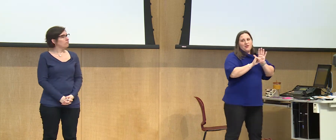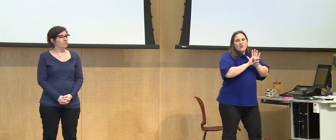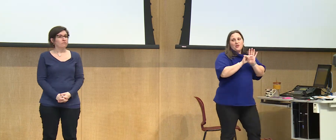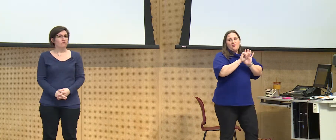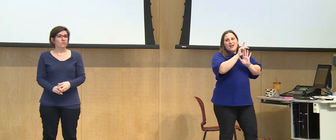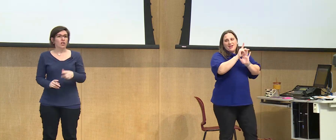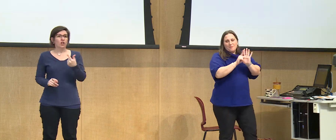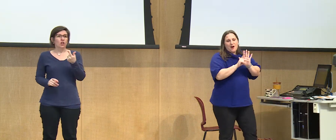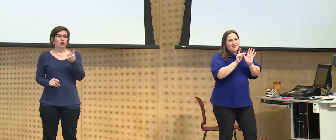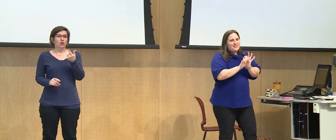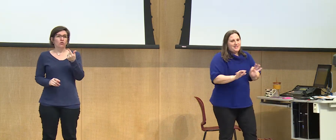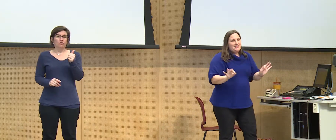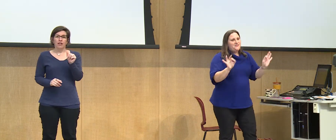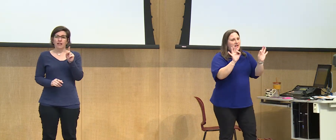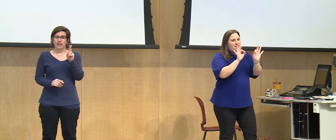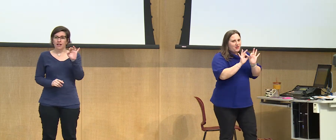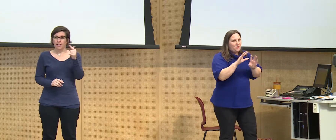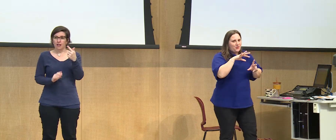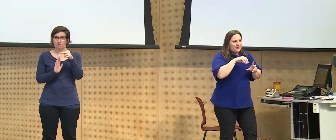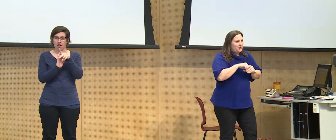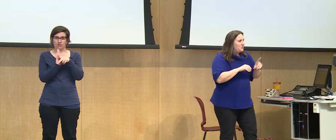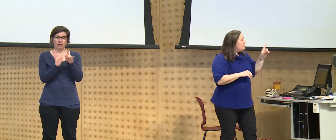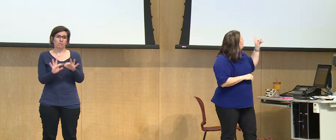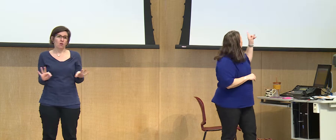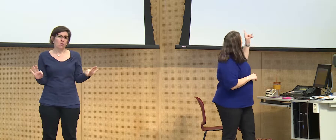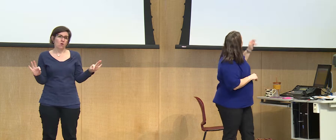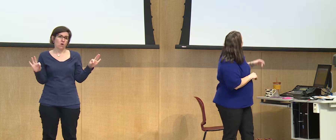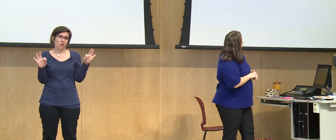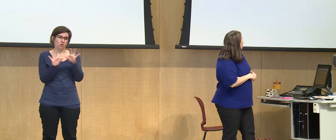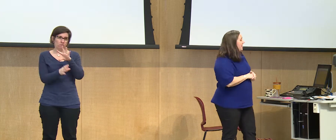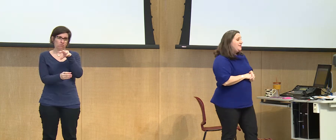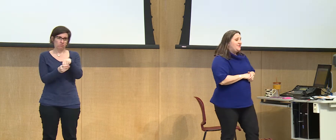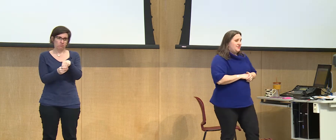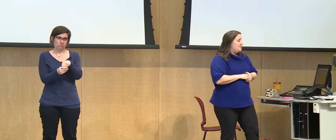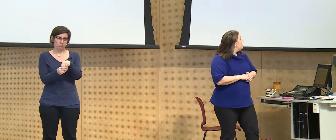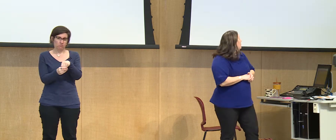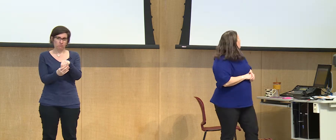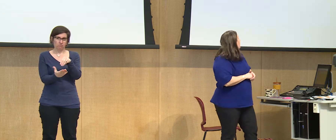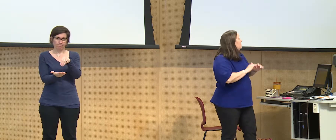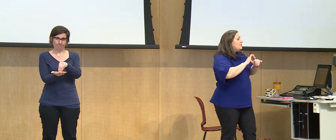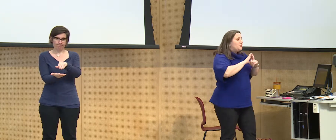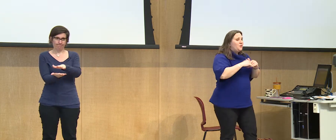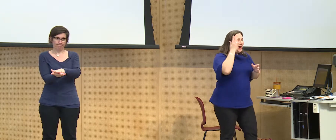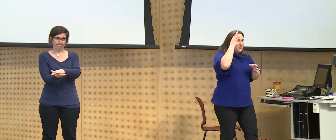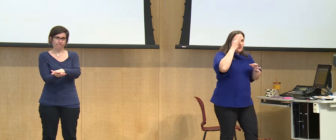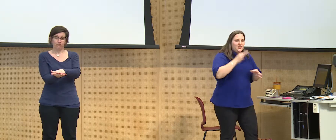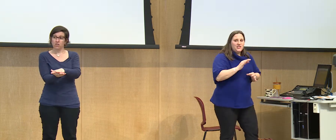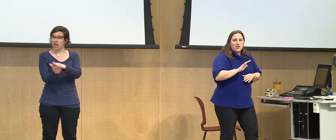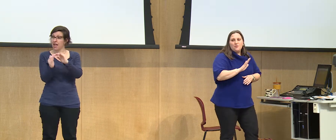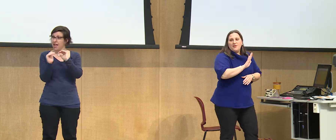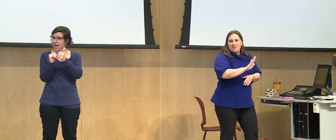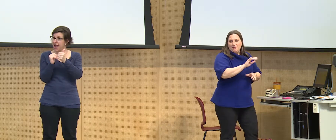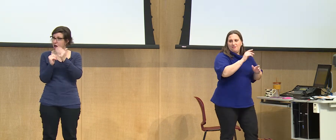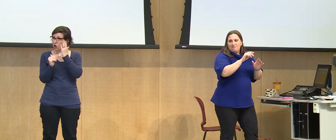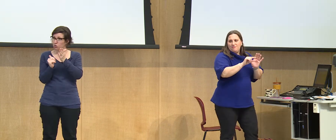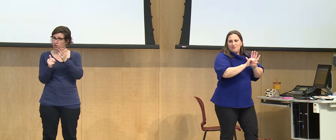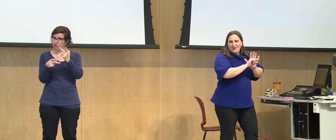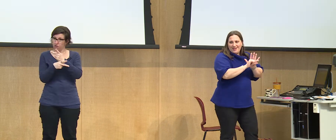your grading policy is very important to include, right? So how you're going to determine their